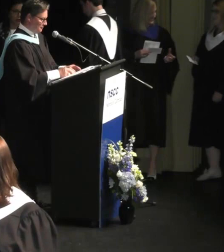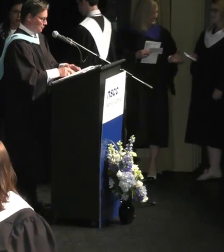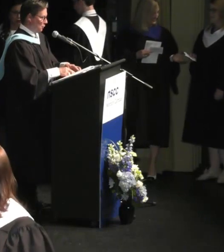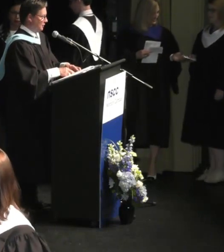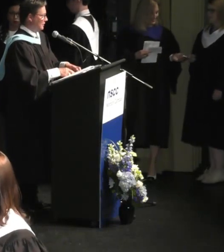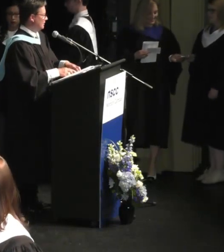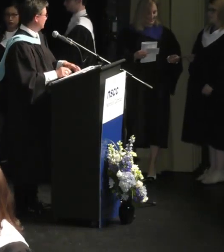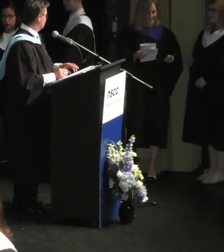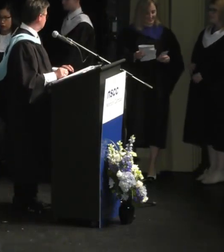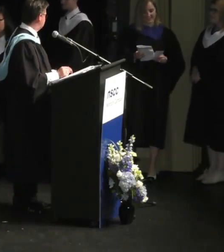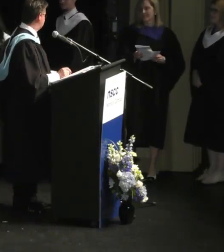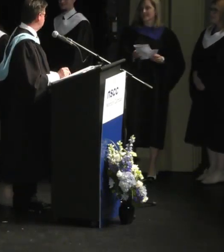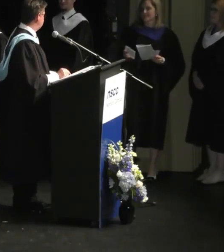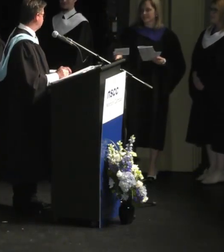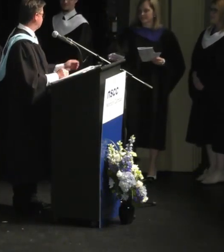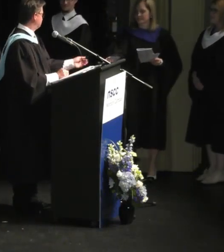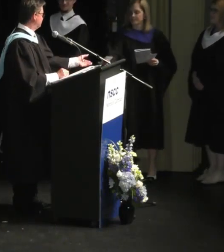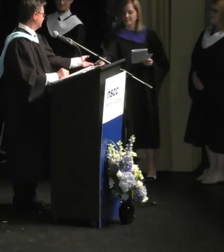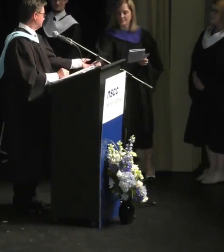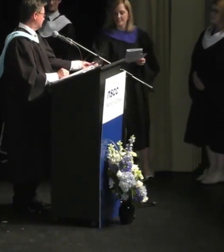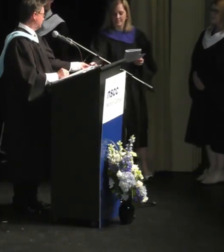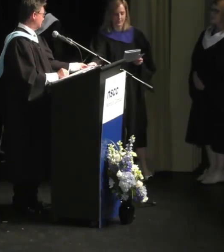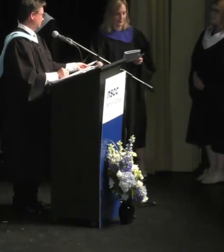Megan LaFord.